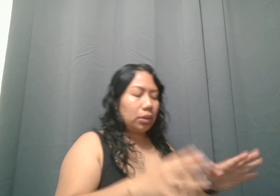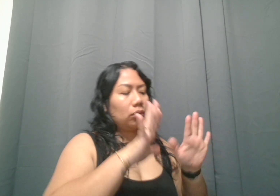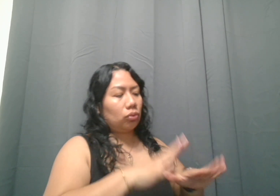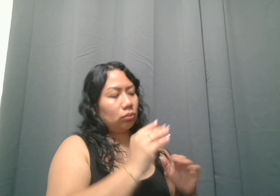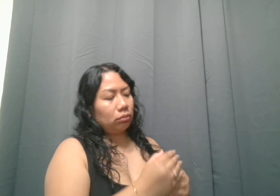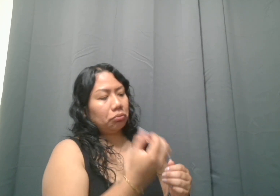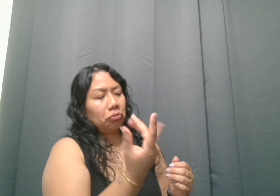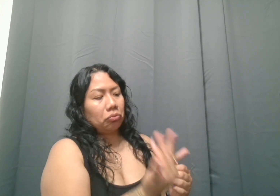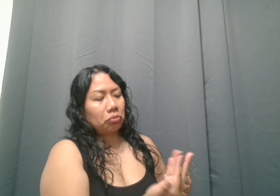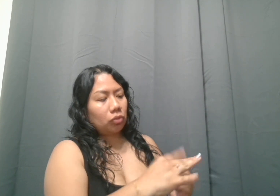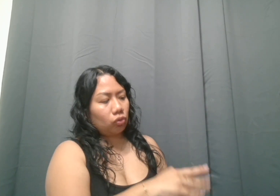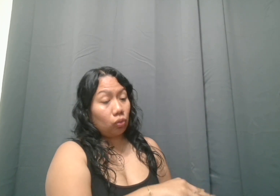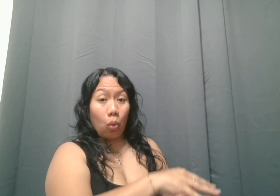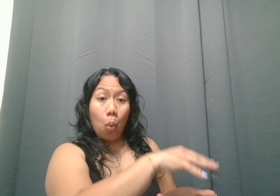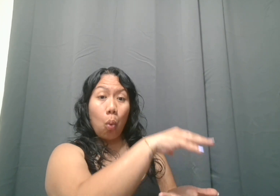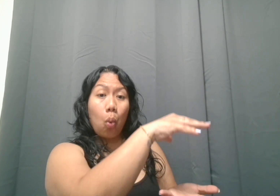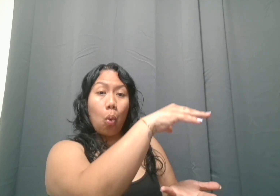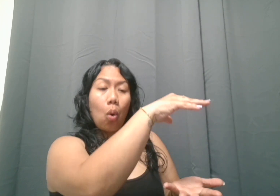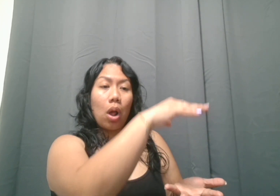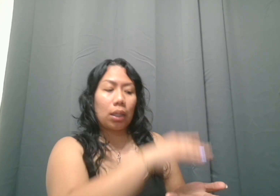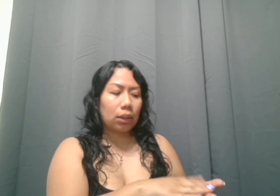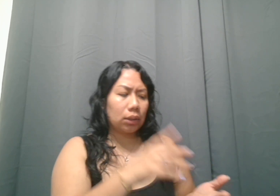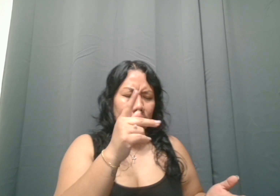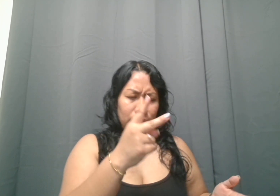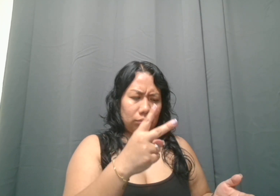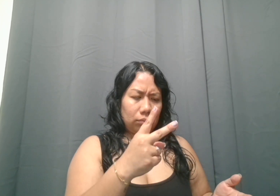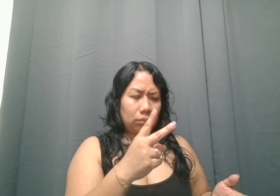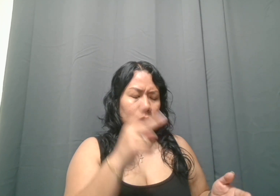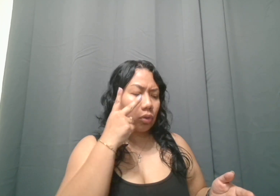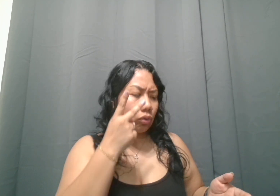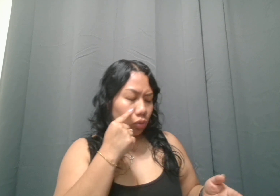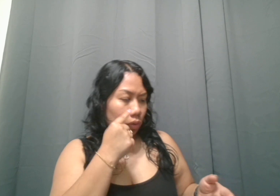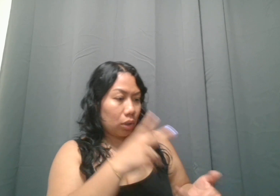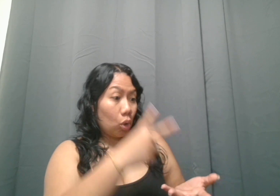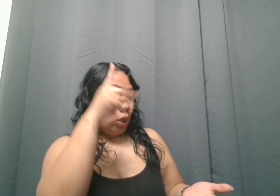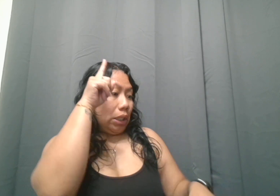After it has doubled in size, punch it down and shape into a loaf.